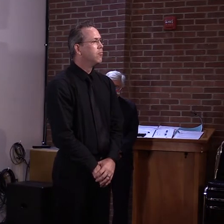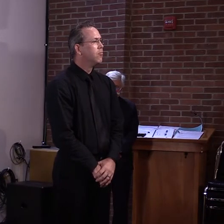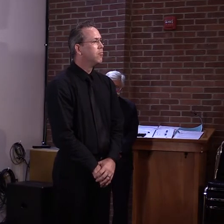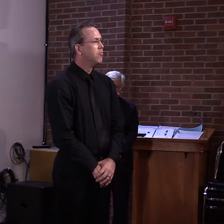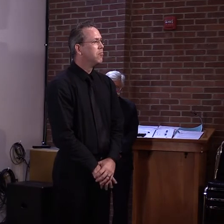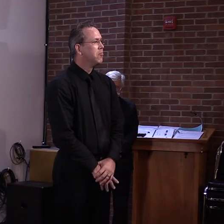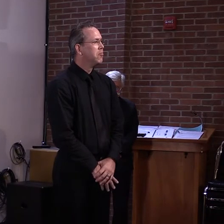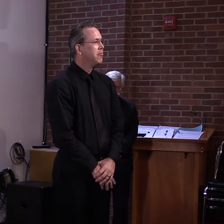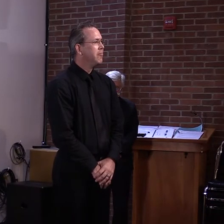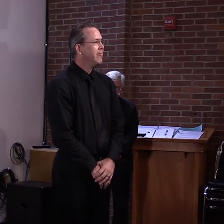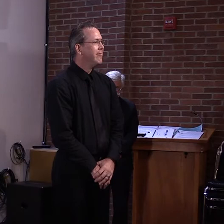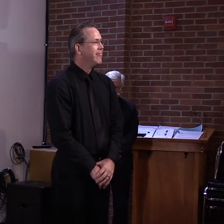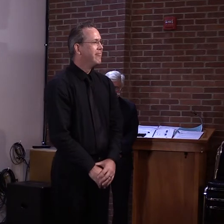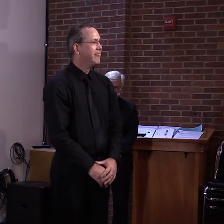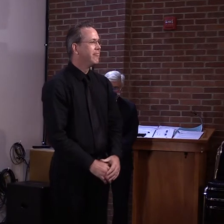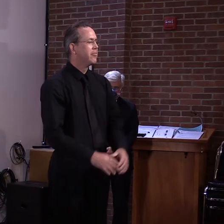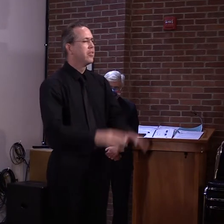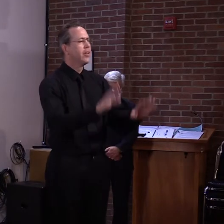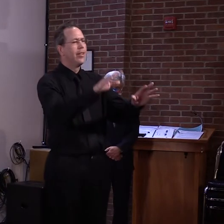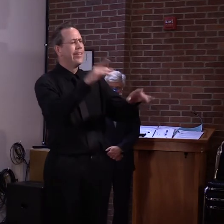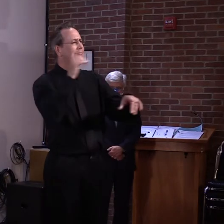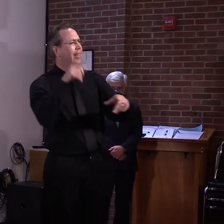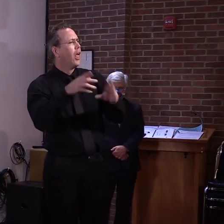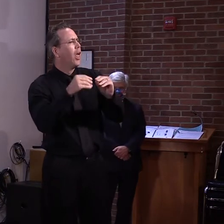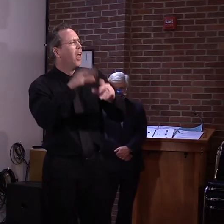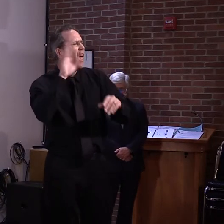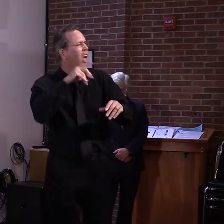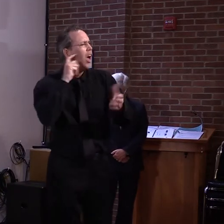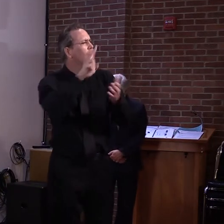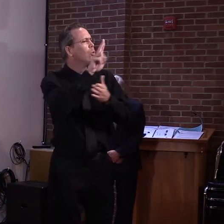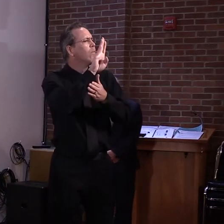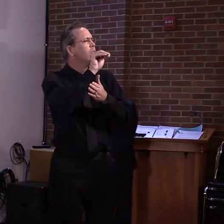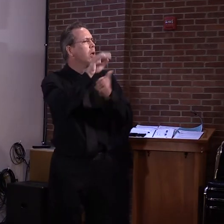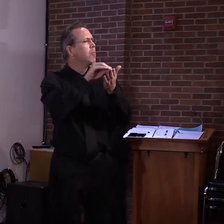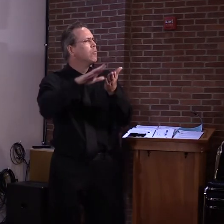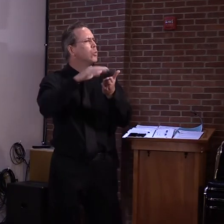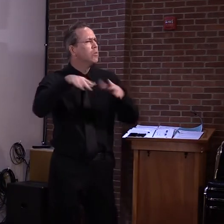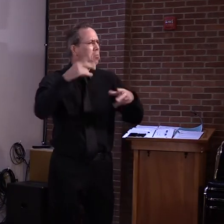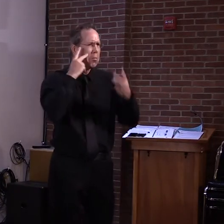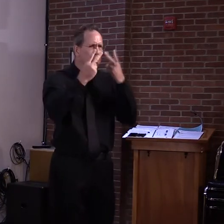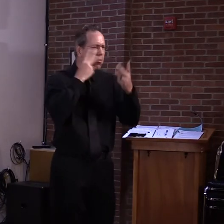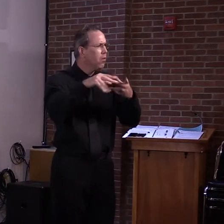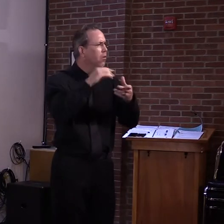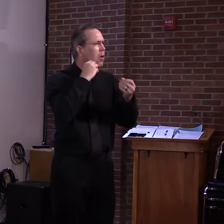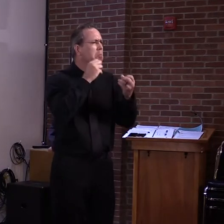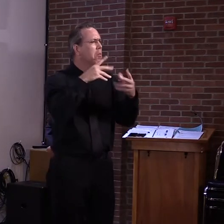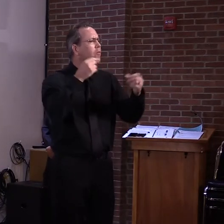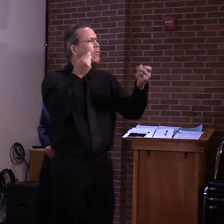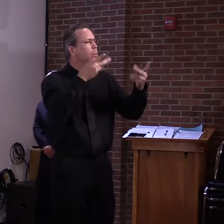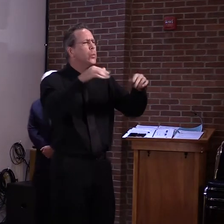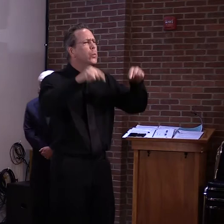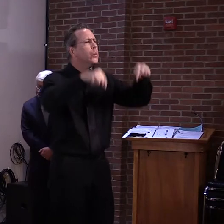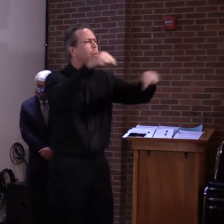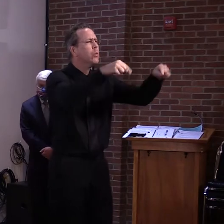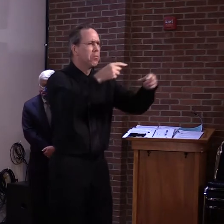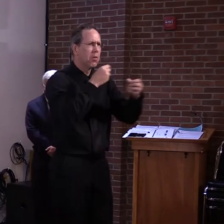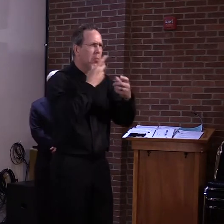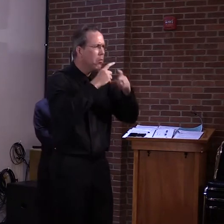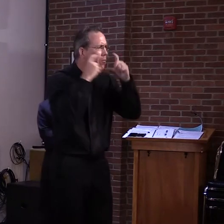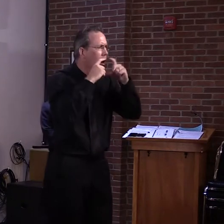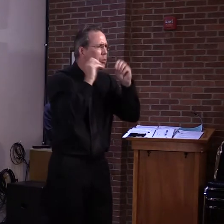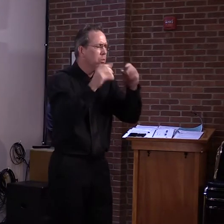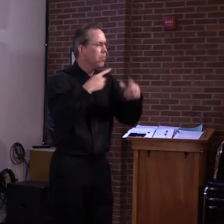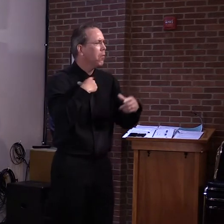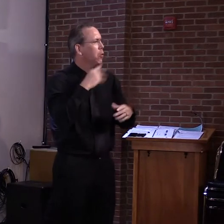complacent, and that's what we want to, you know, there's got to be a certain amount of respect for the virus without the fear, so that